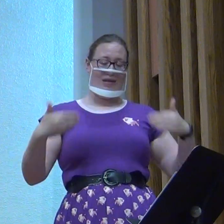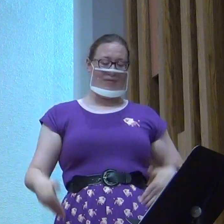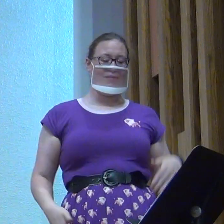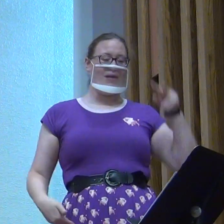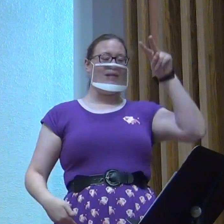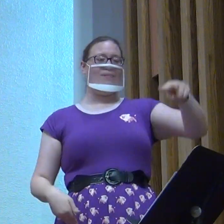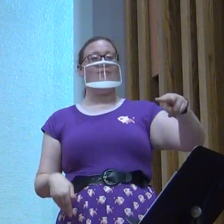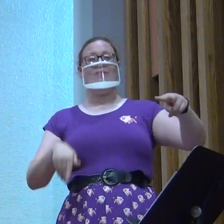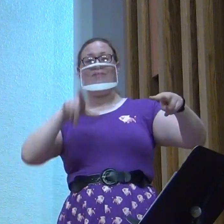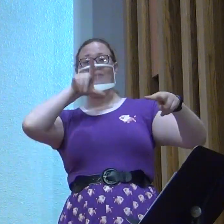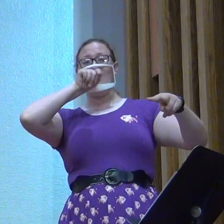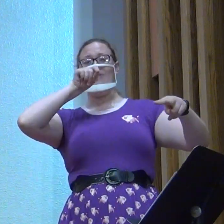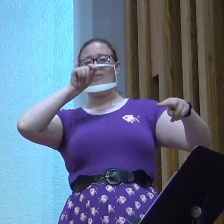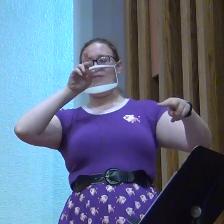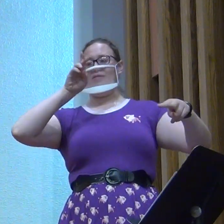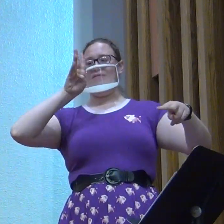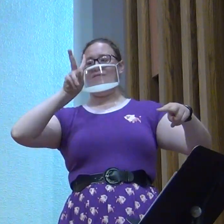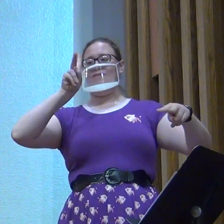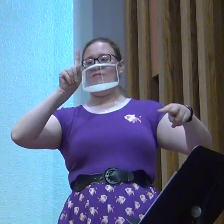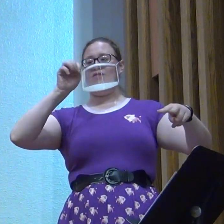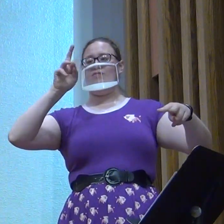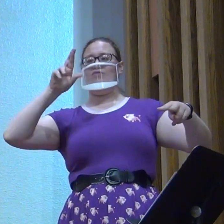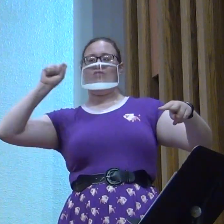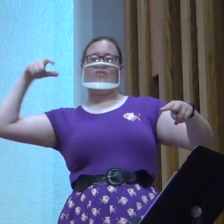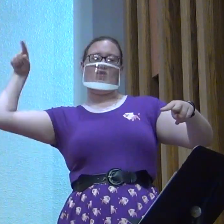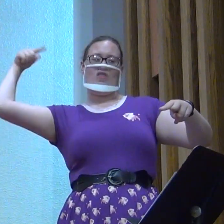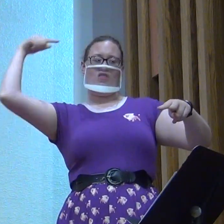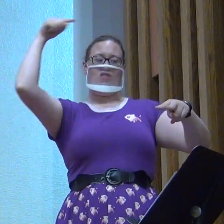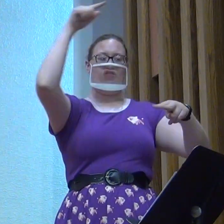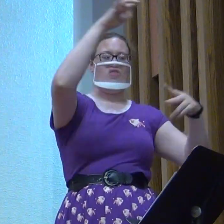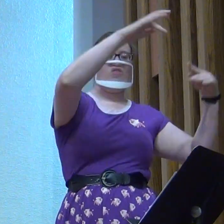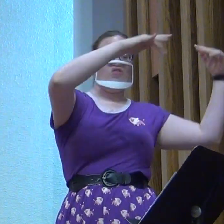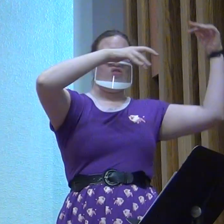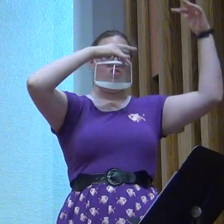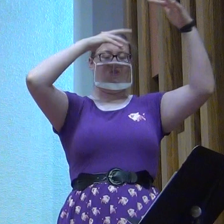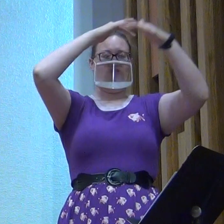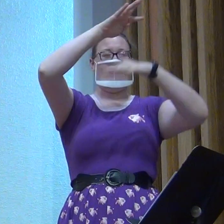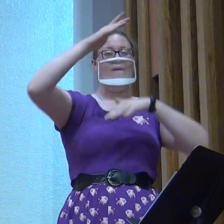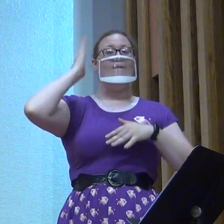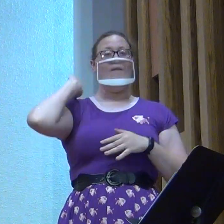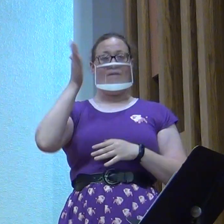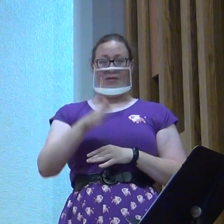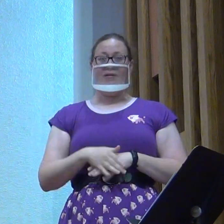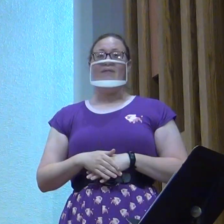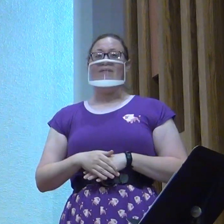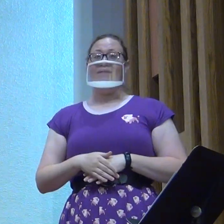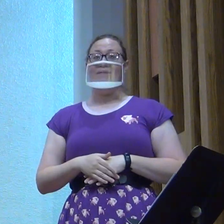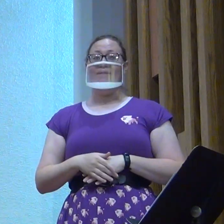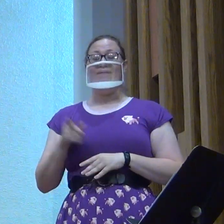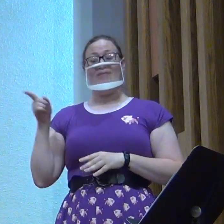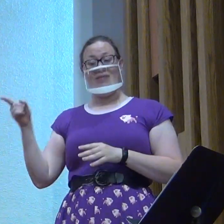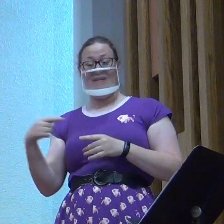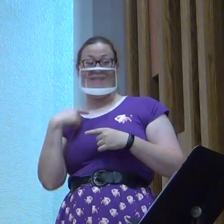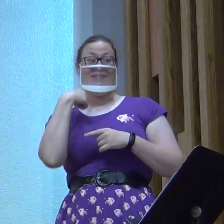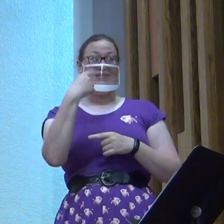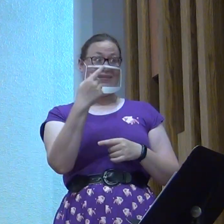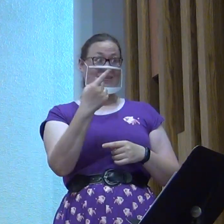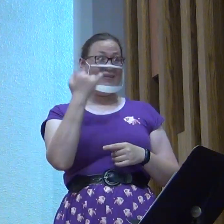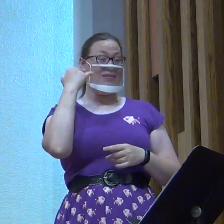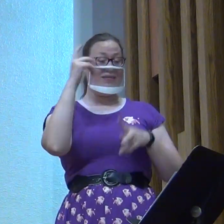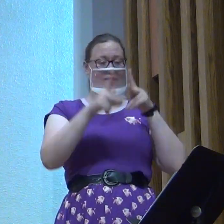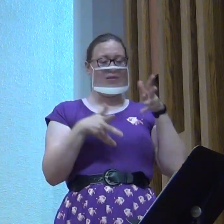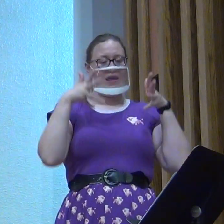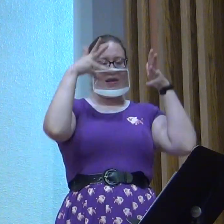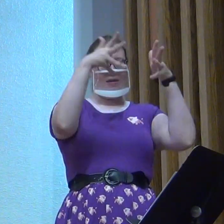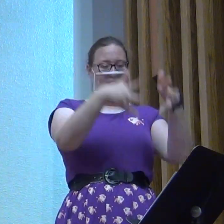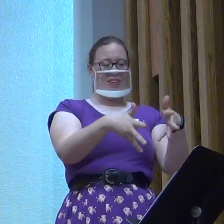the vultures gather. So clearly he's telling them what happens to those